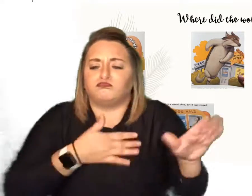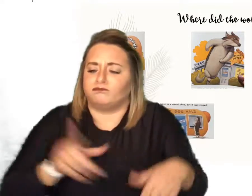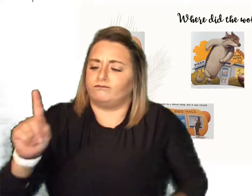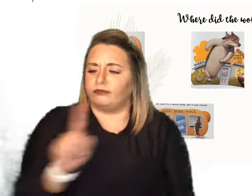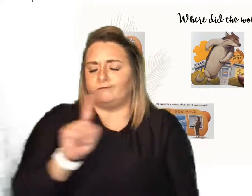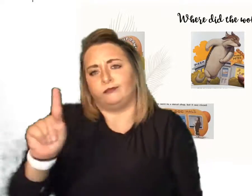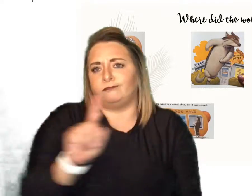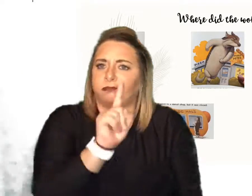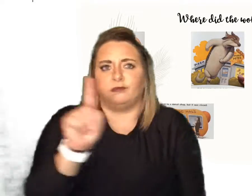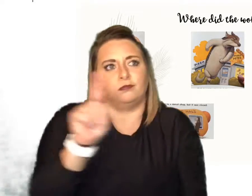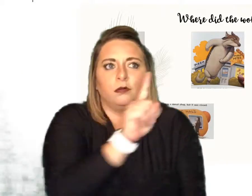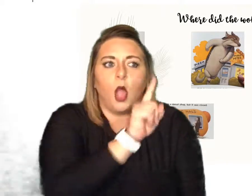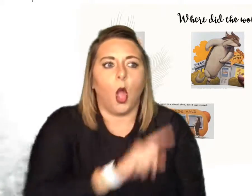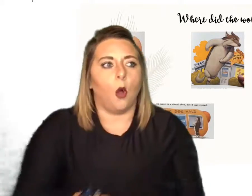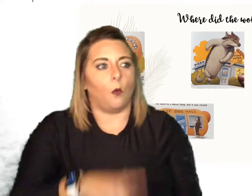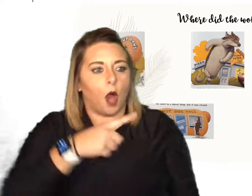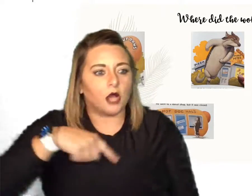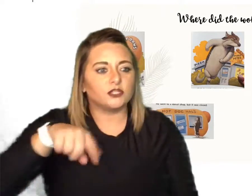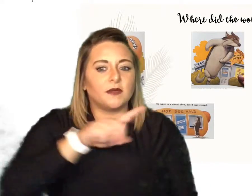he